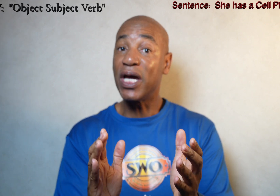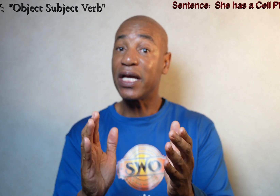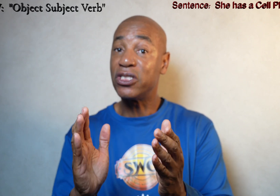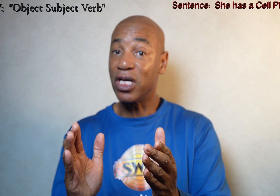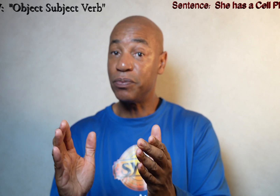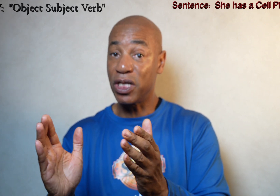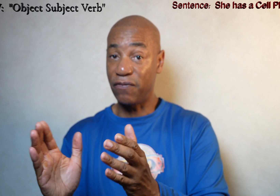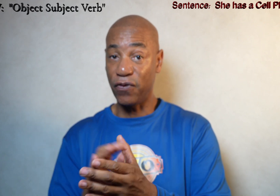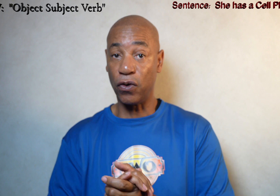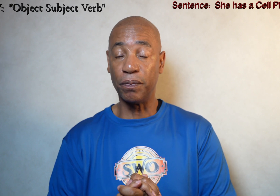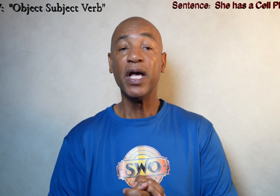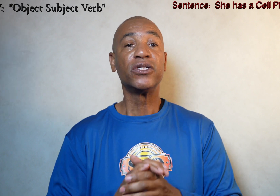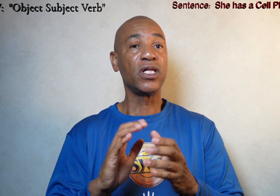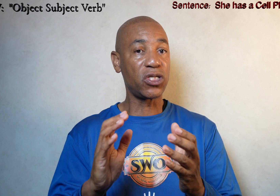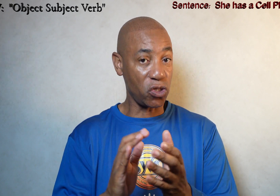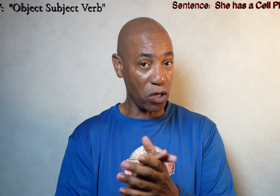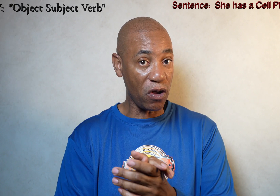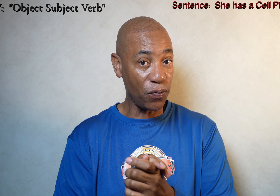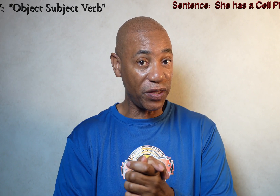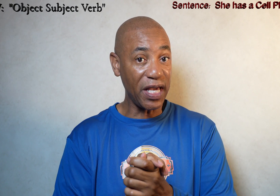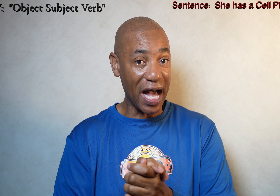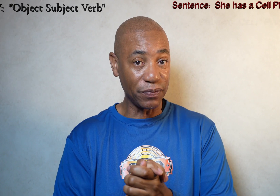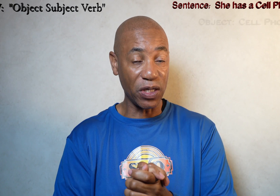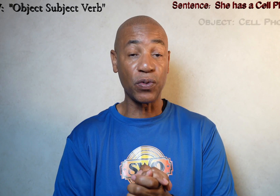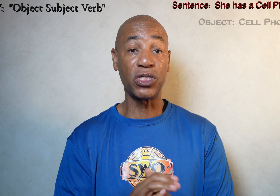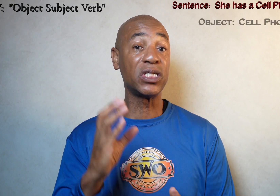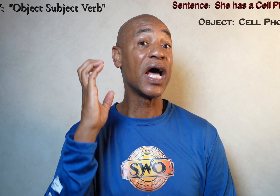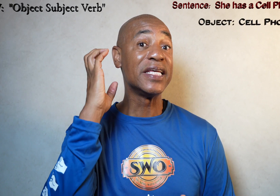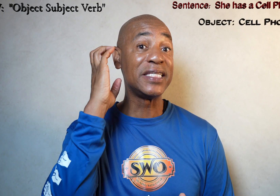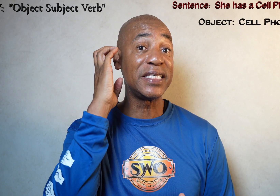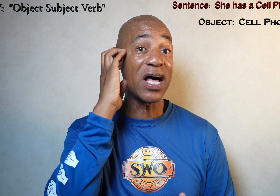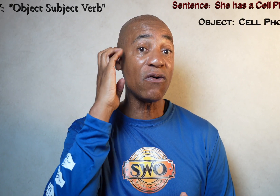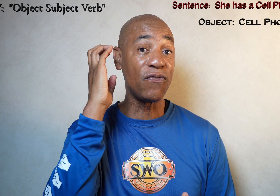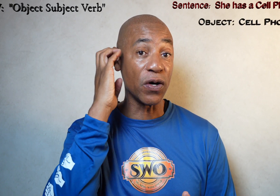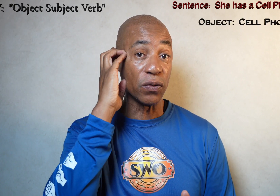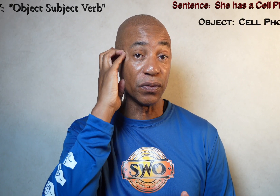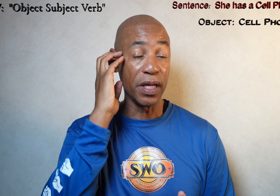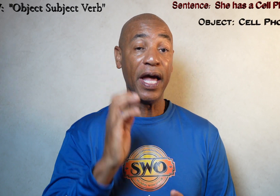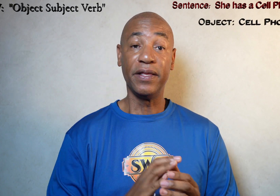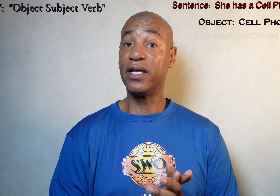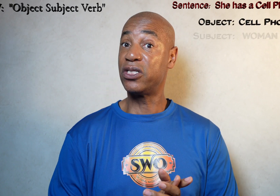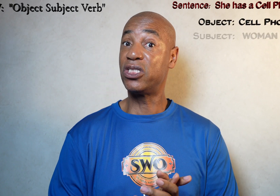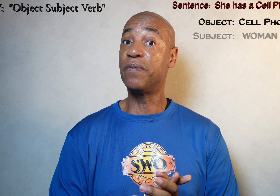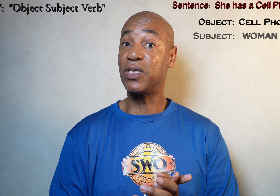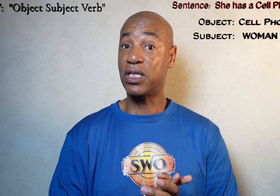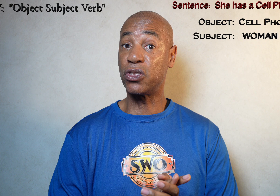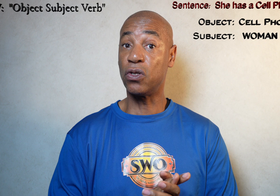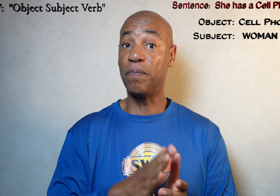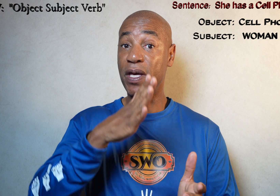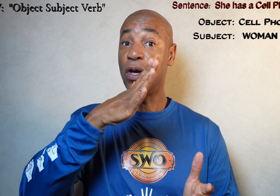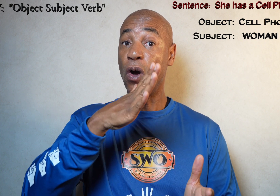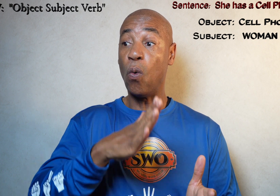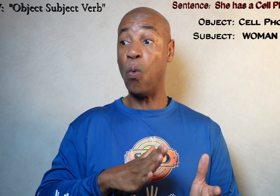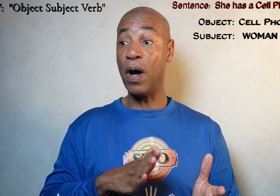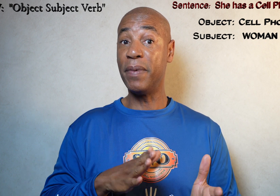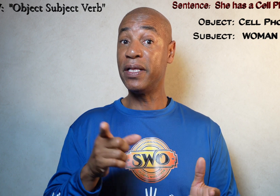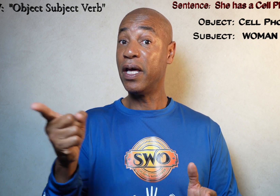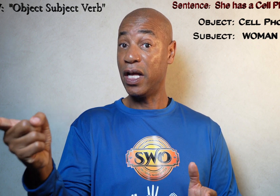object, subject, verb. So let's start off with the object, which is cell phone. Now the subject is going to be woman, and I'm